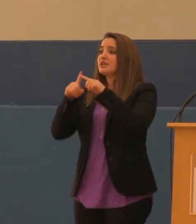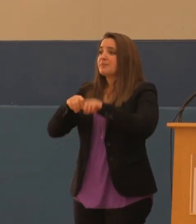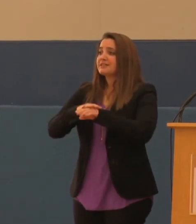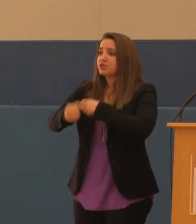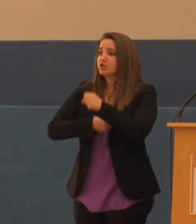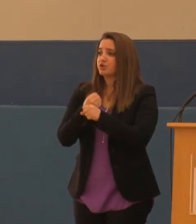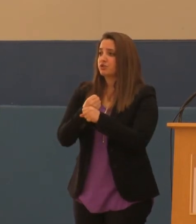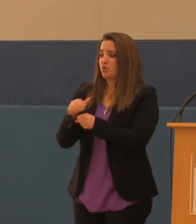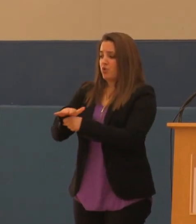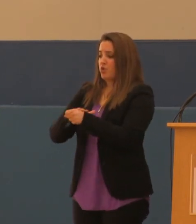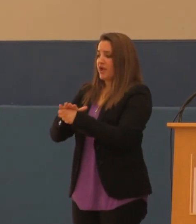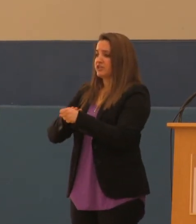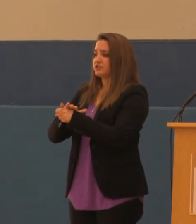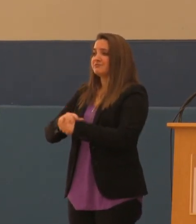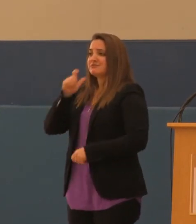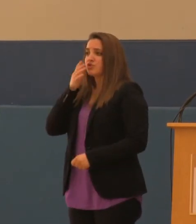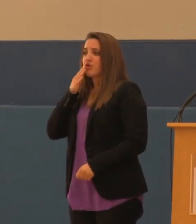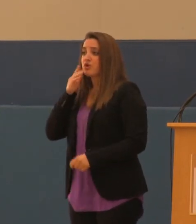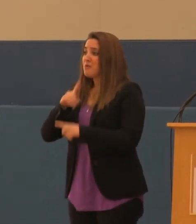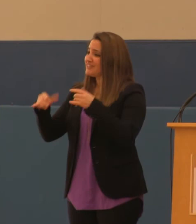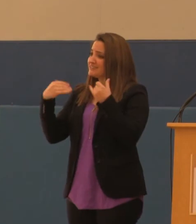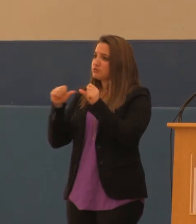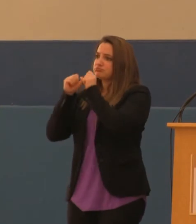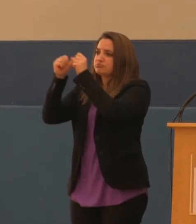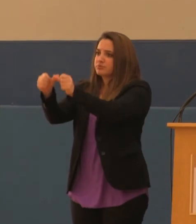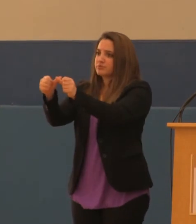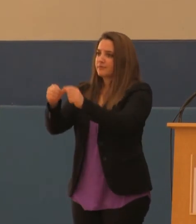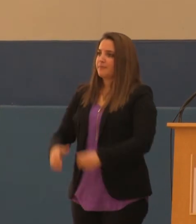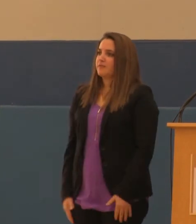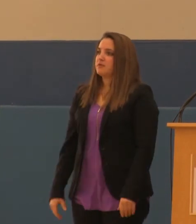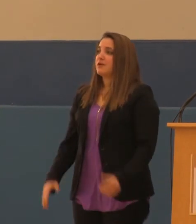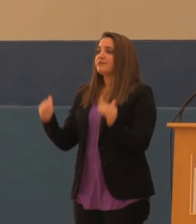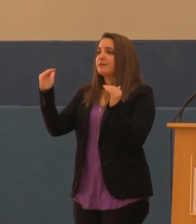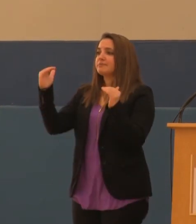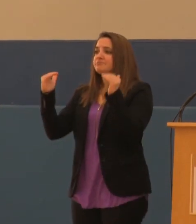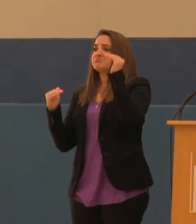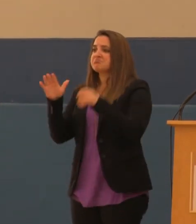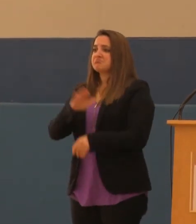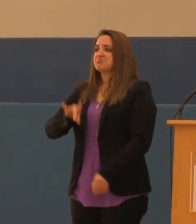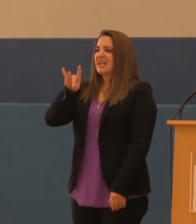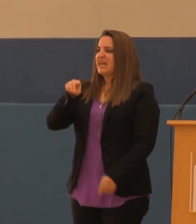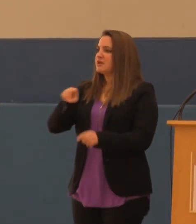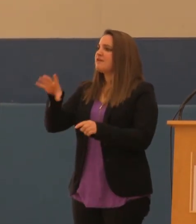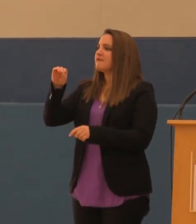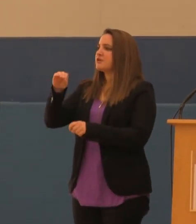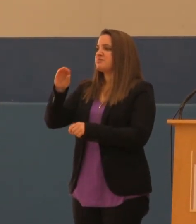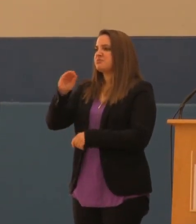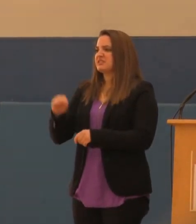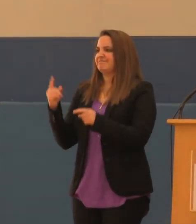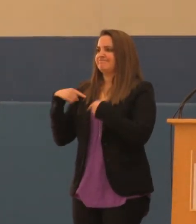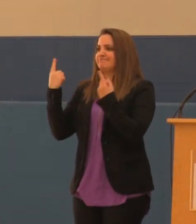ethnicity, but it is persistent. The gender pay gap has hovered between 80 and 50% for nearly two